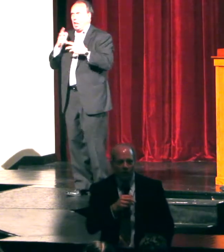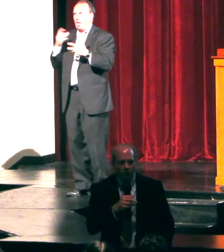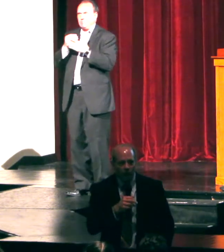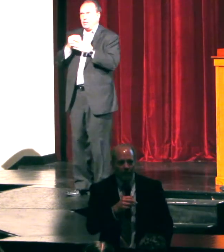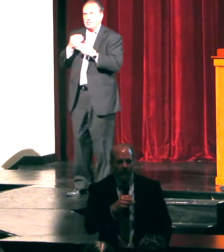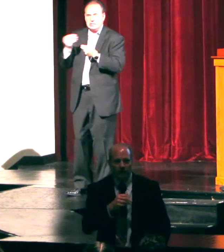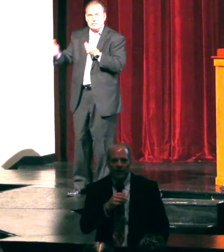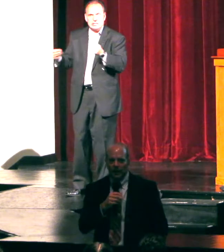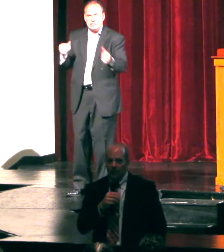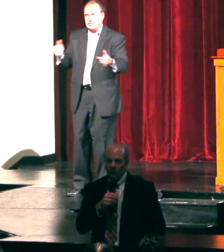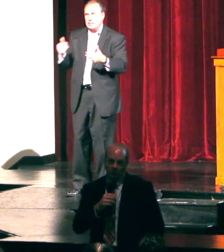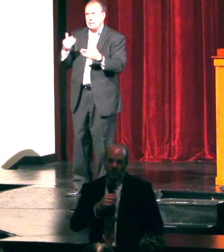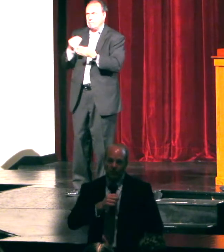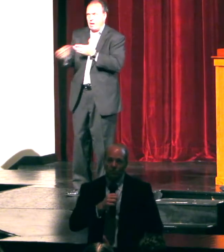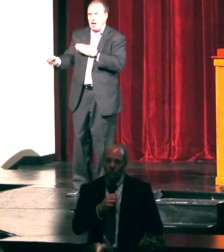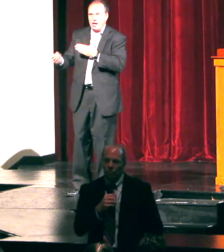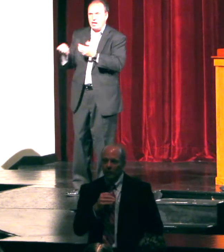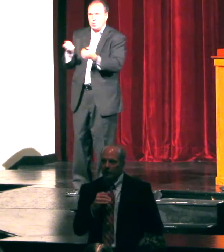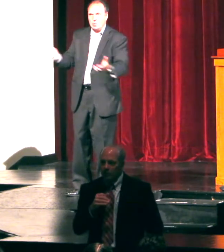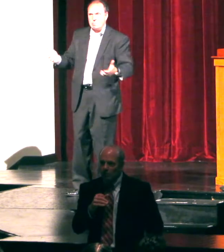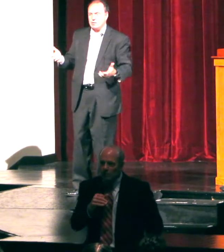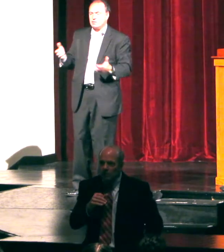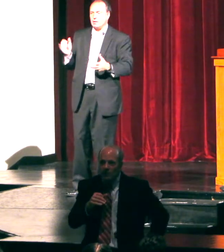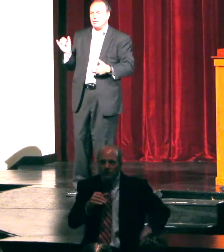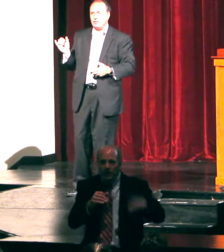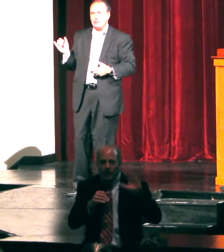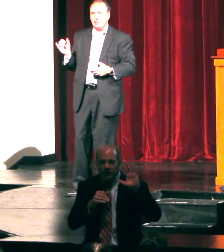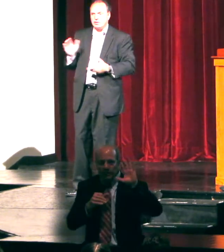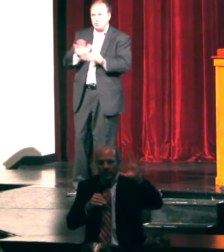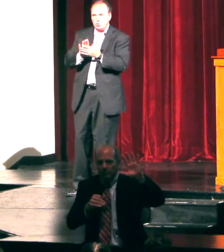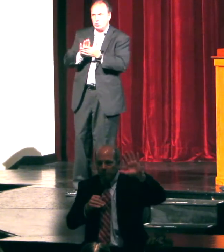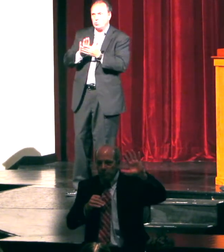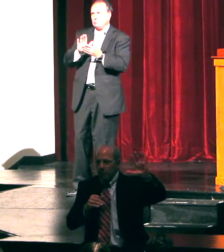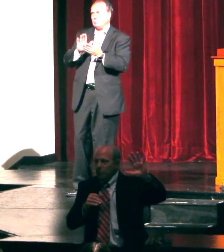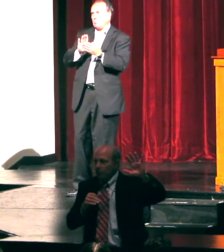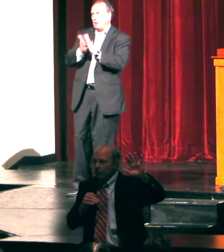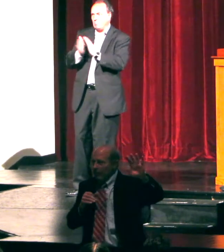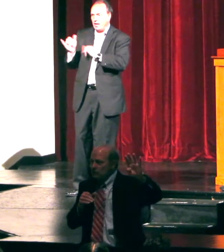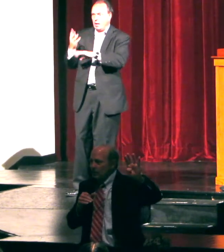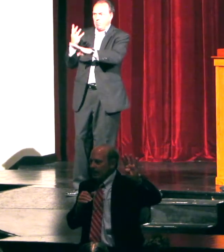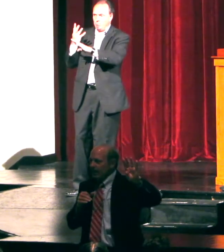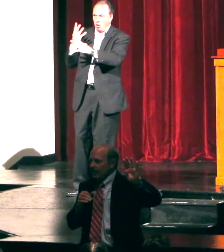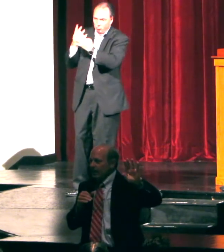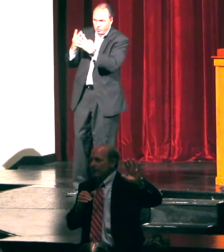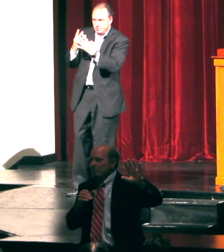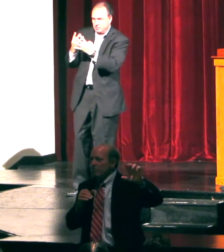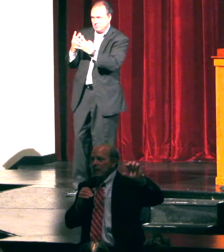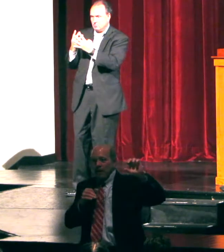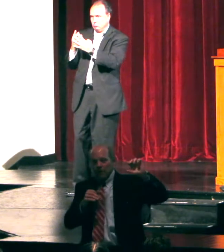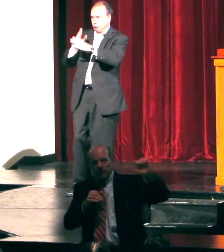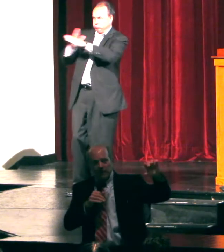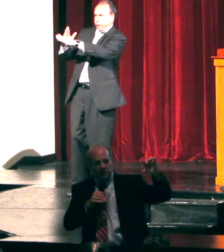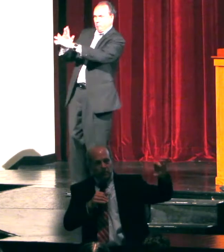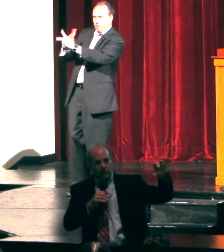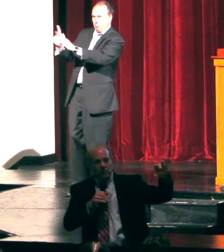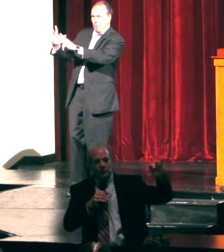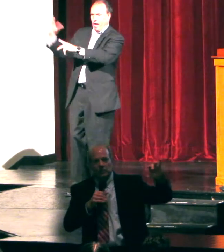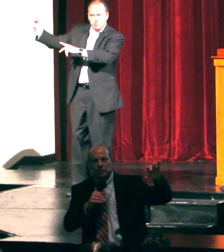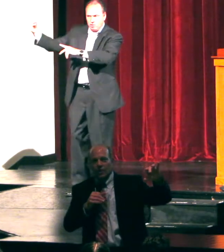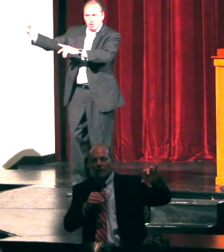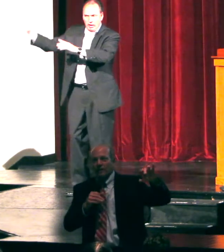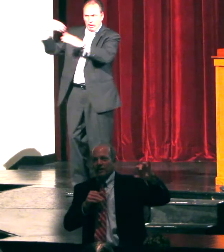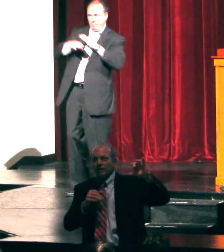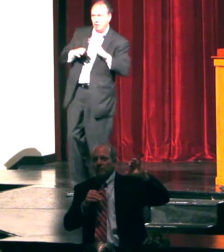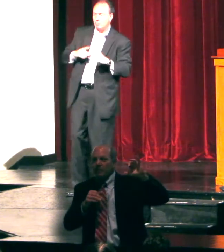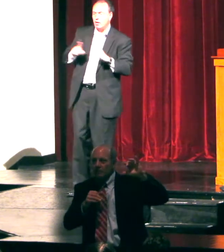a lot of equipment and make your school like a prison to keep people from outside getting in. But this research